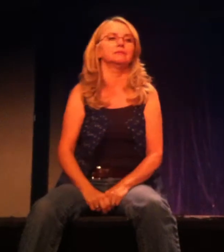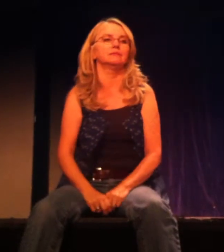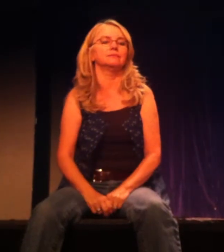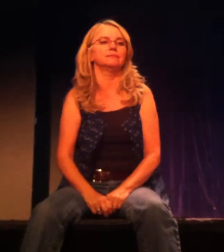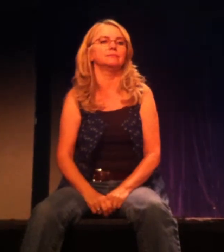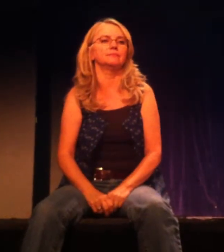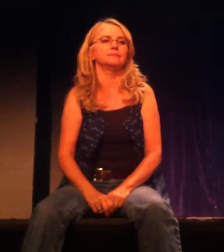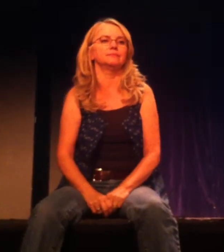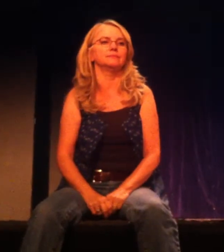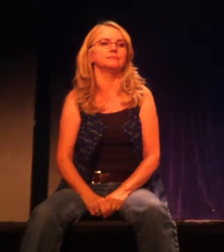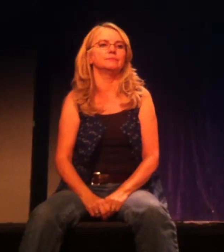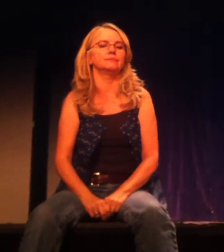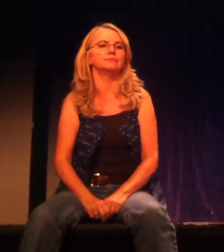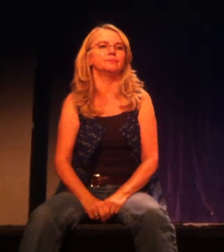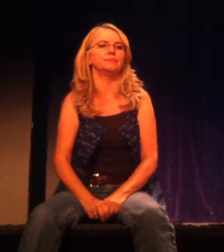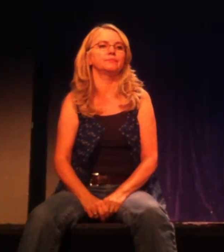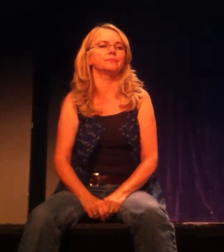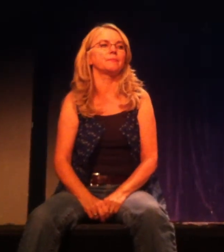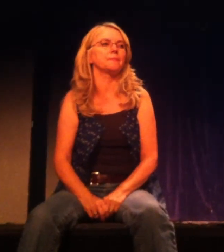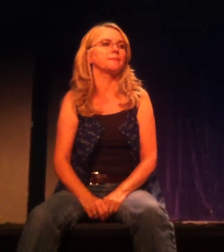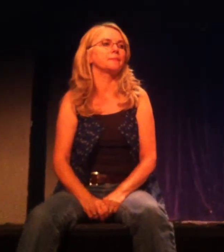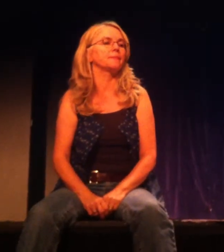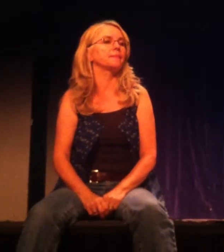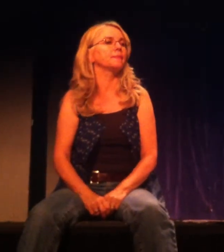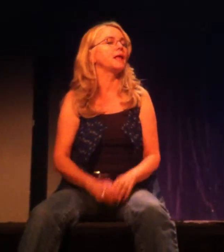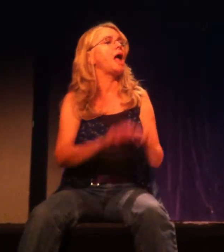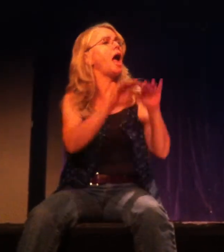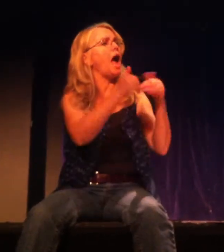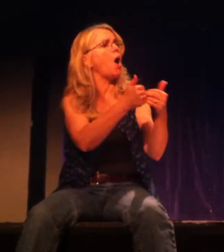Mr. Clark, Katie, how can I help you?